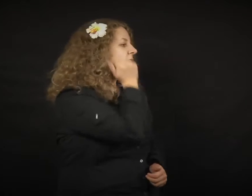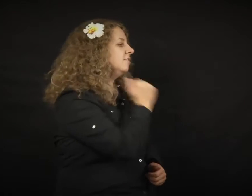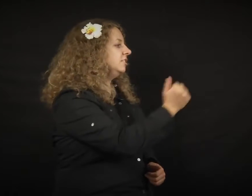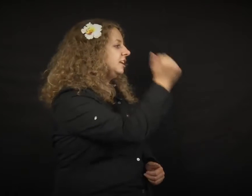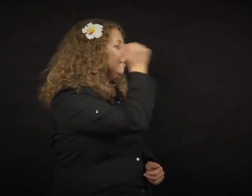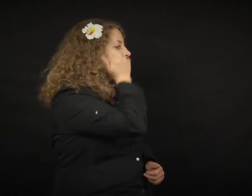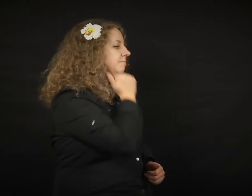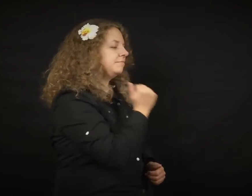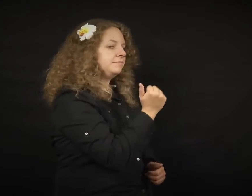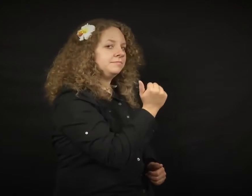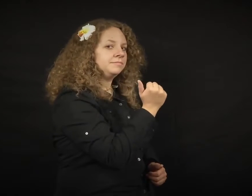Every day.